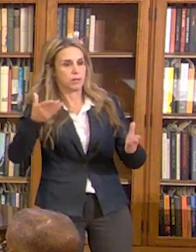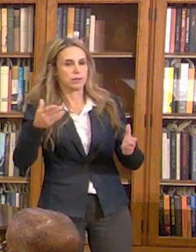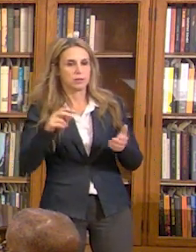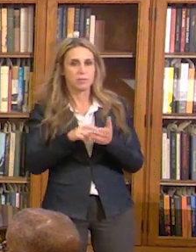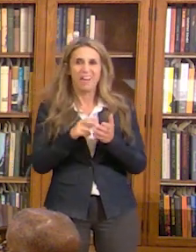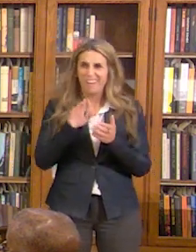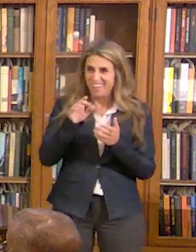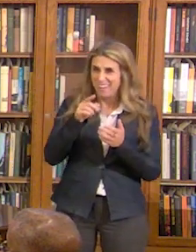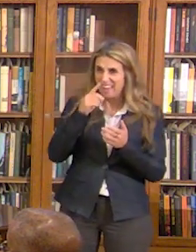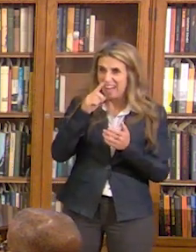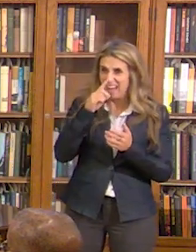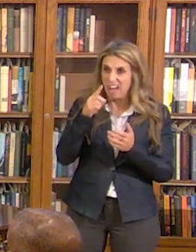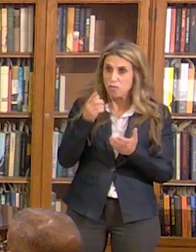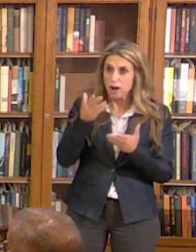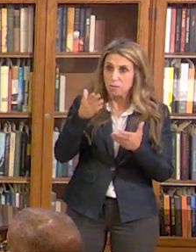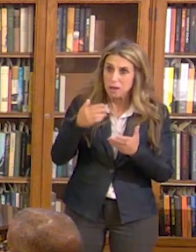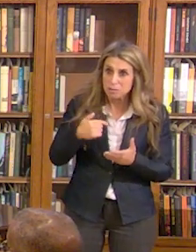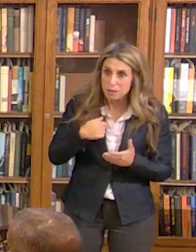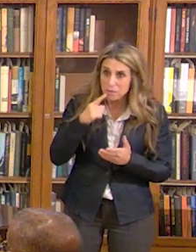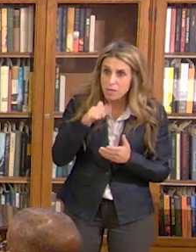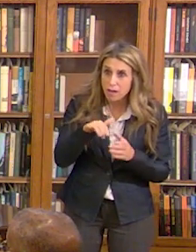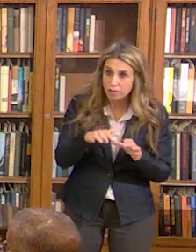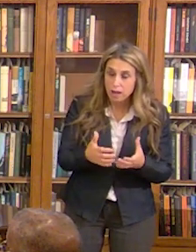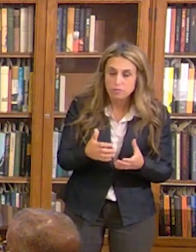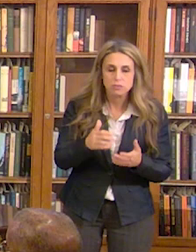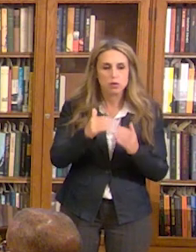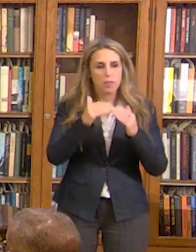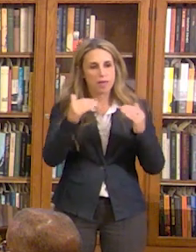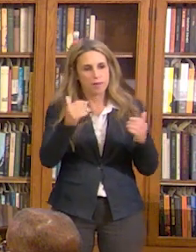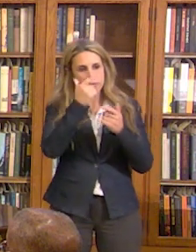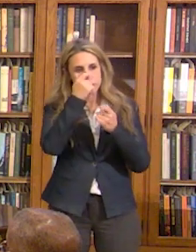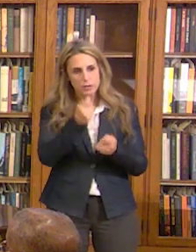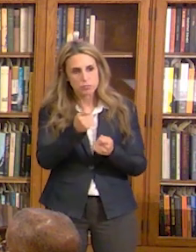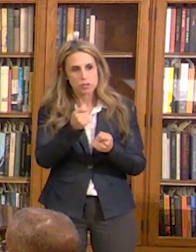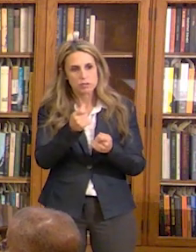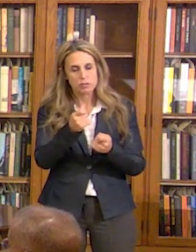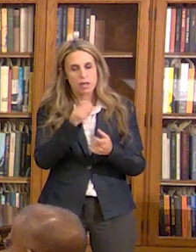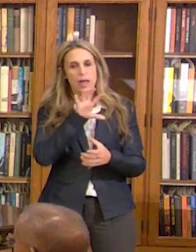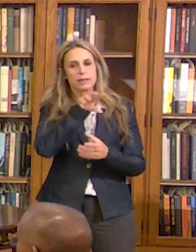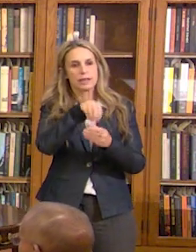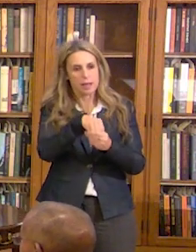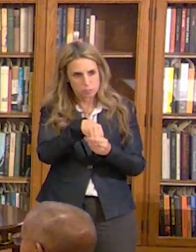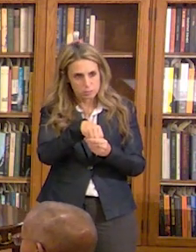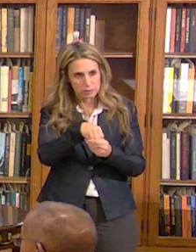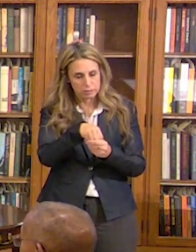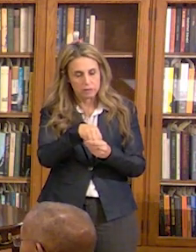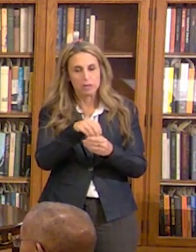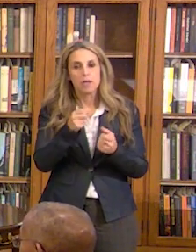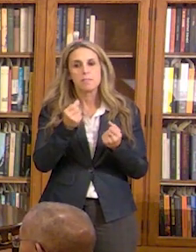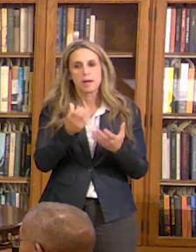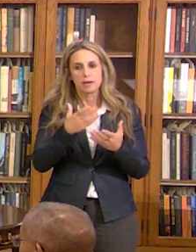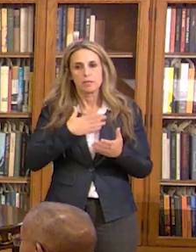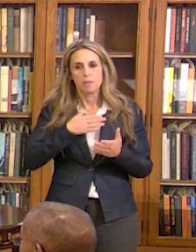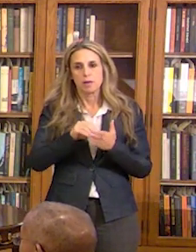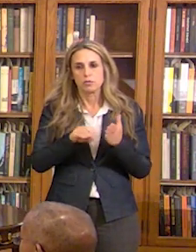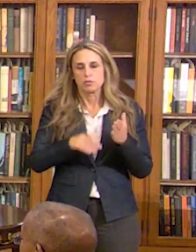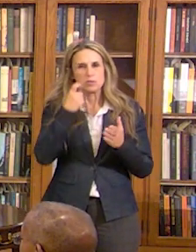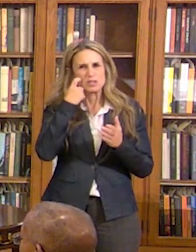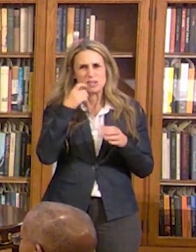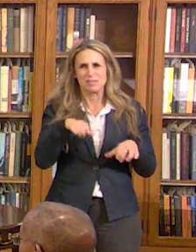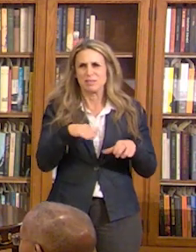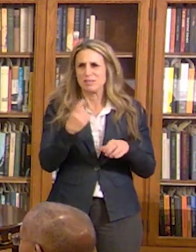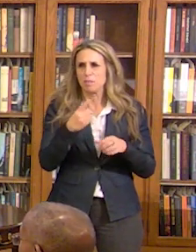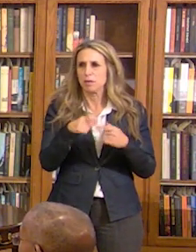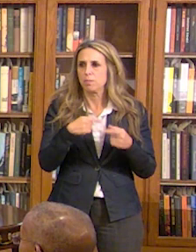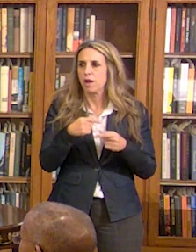recommended so you know there is that level of interest in engagement and so far many of my students we just did this thing